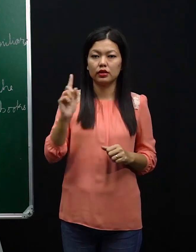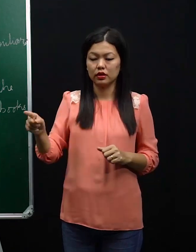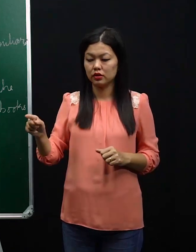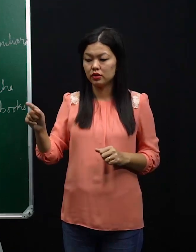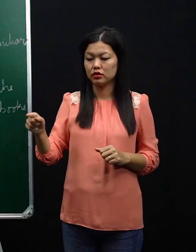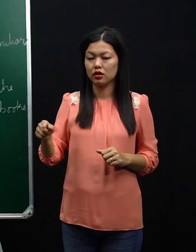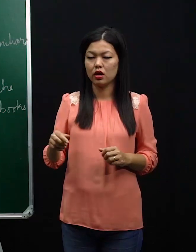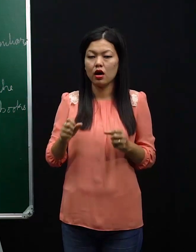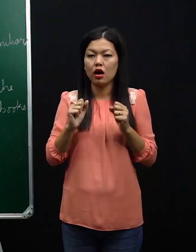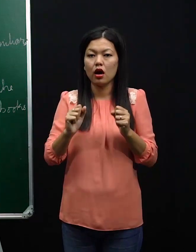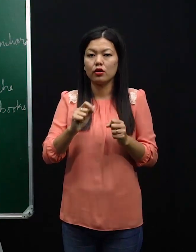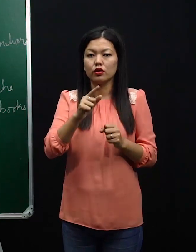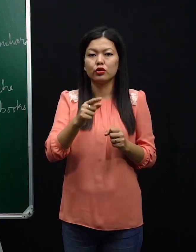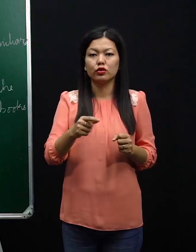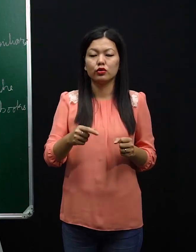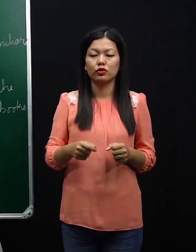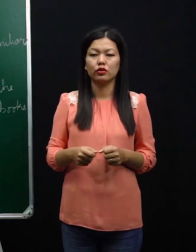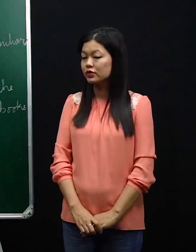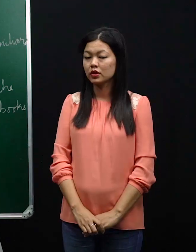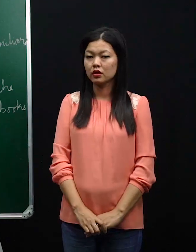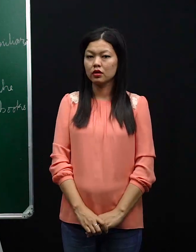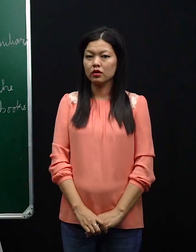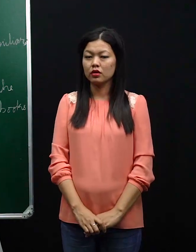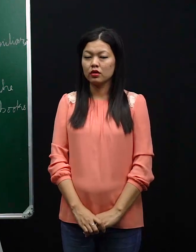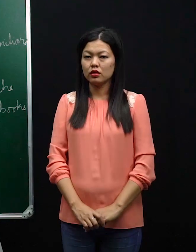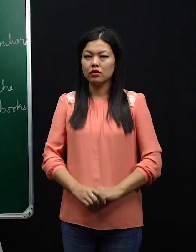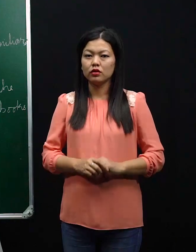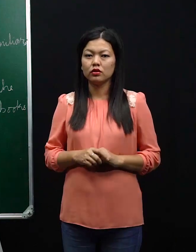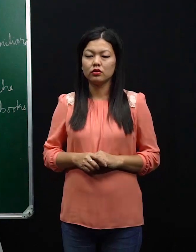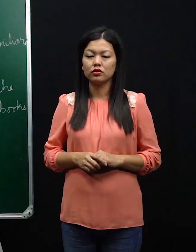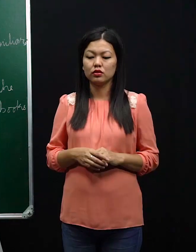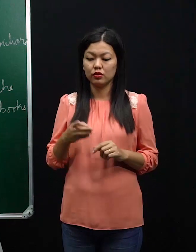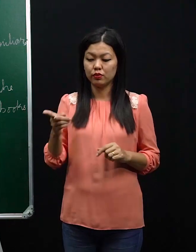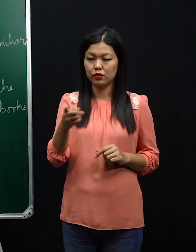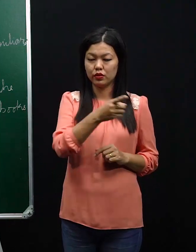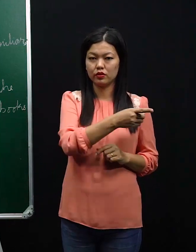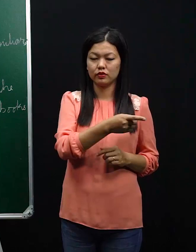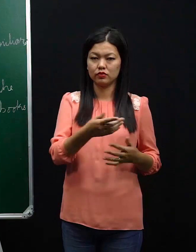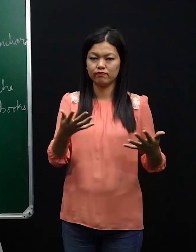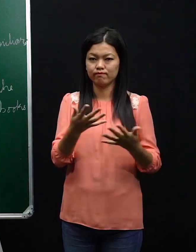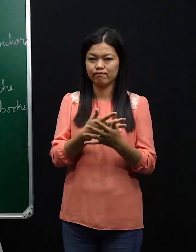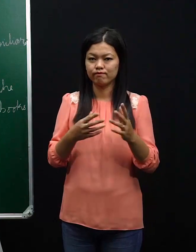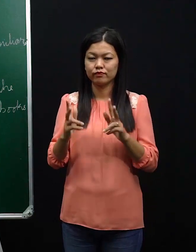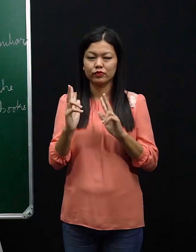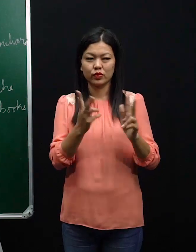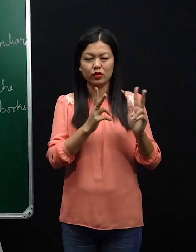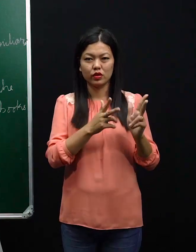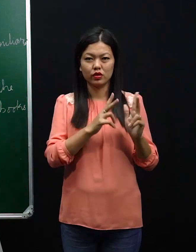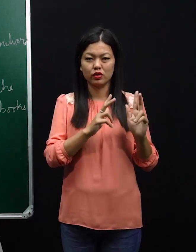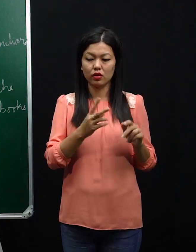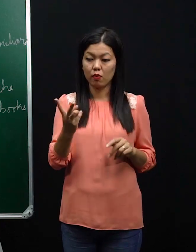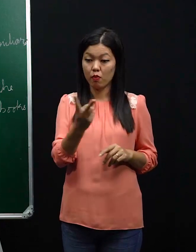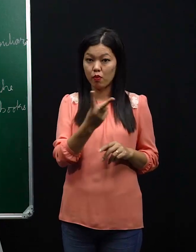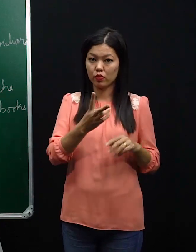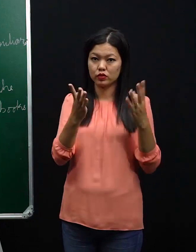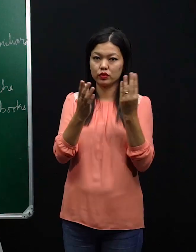also looking at the face. And so in the midst of their conversation, they would look up at the mountain again, and